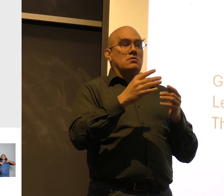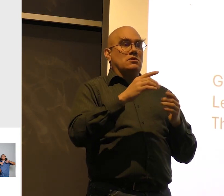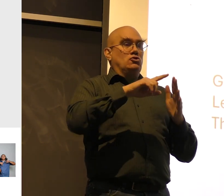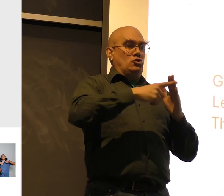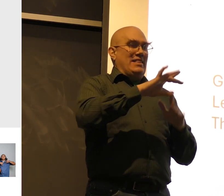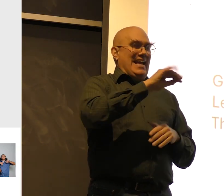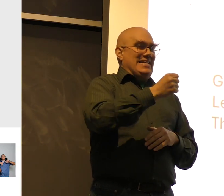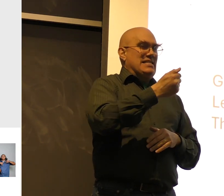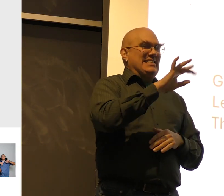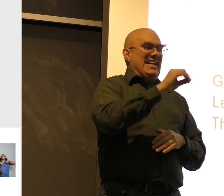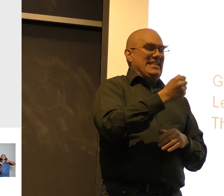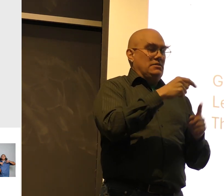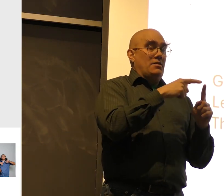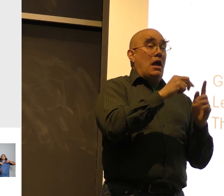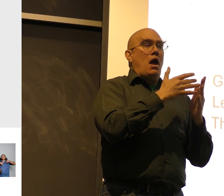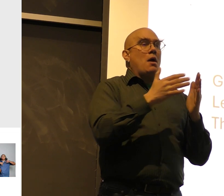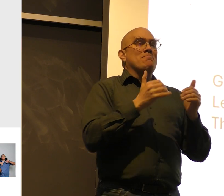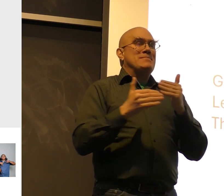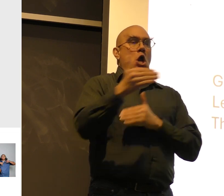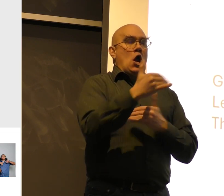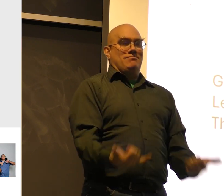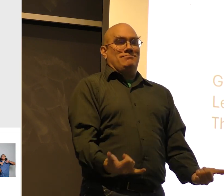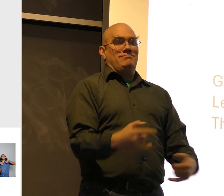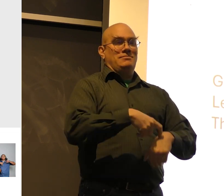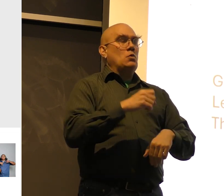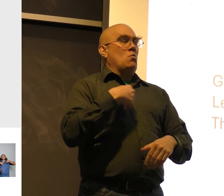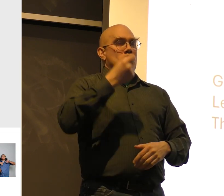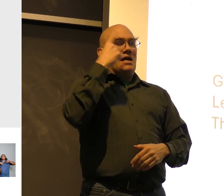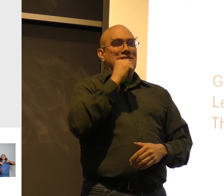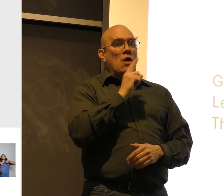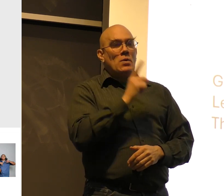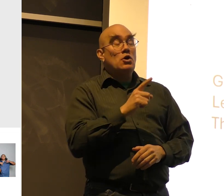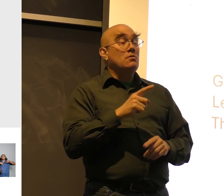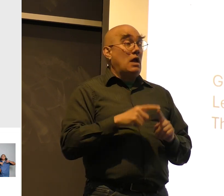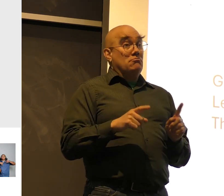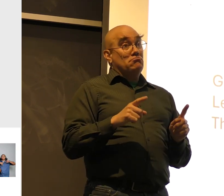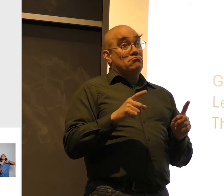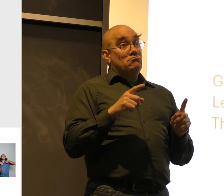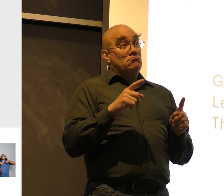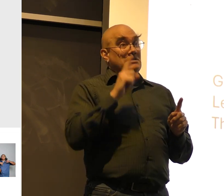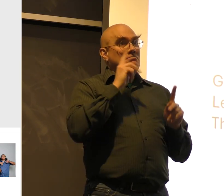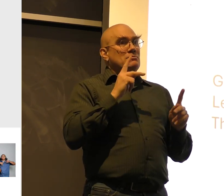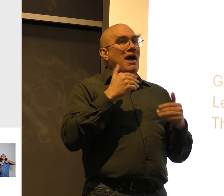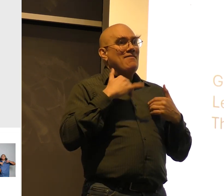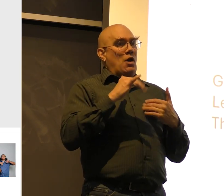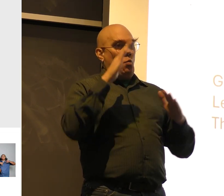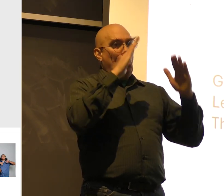started in the 80s and then goes beyond the present time. So I understand it's not realistic. But deaf